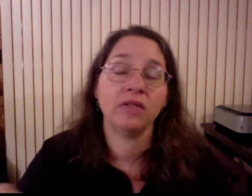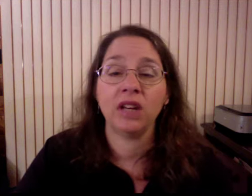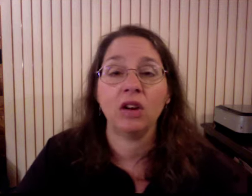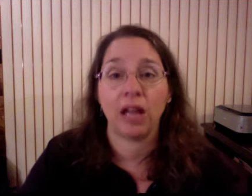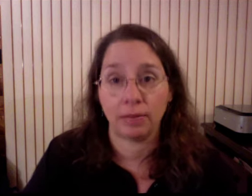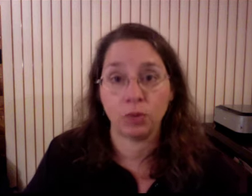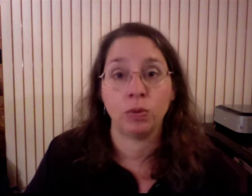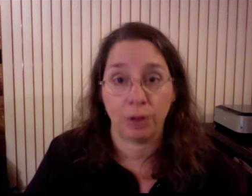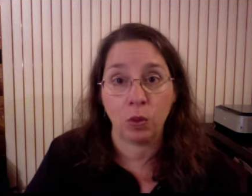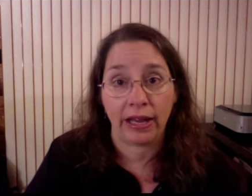video games would be weak.